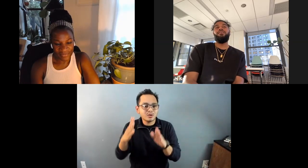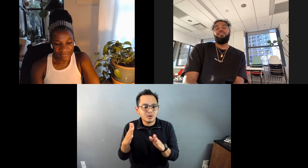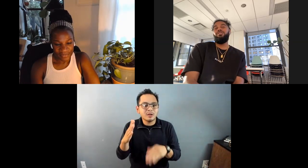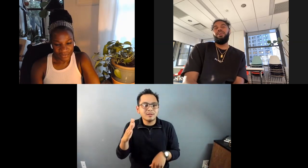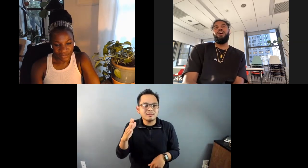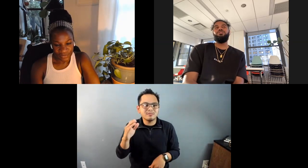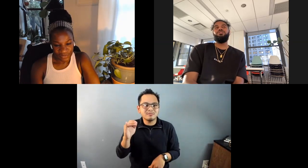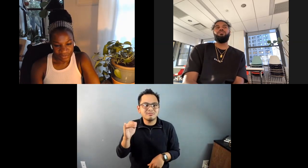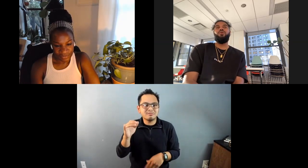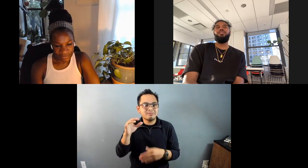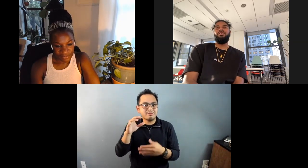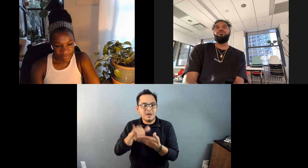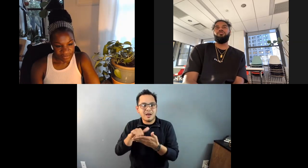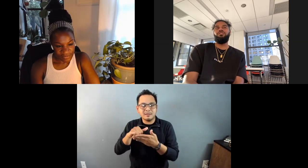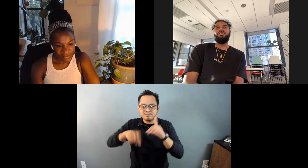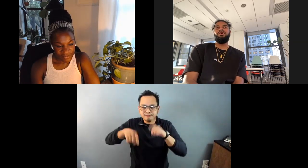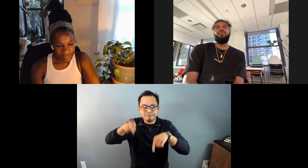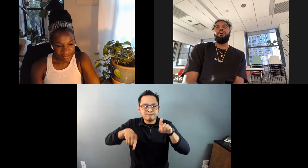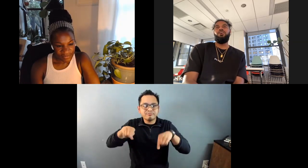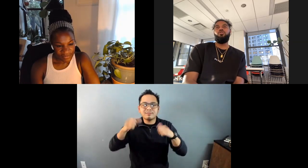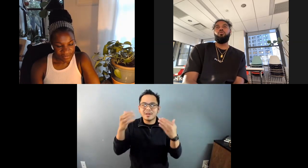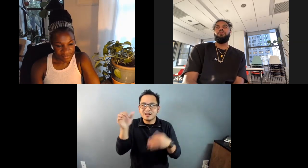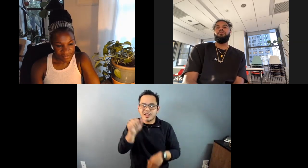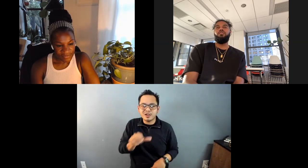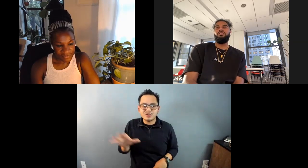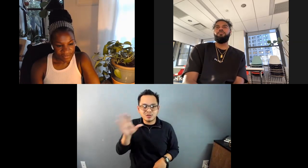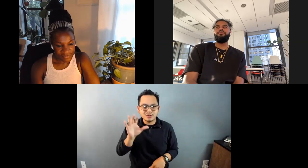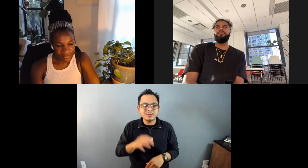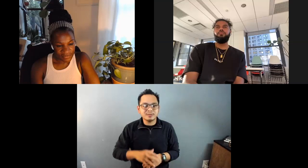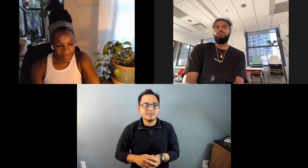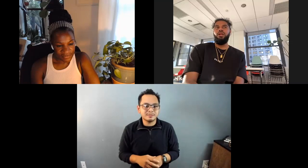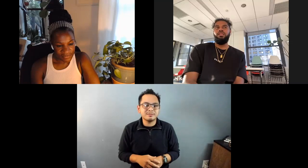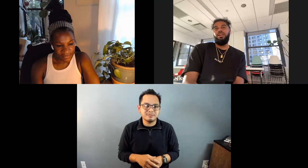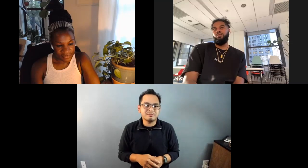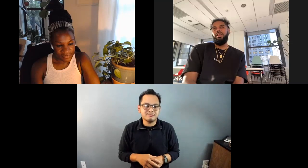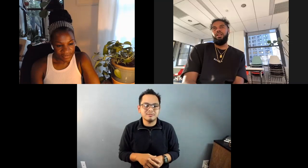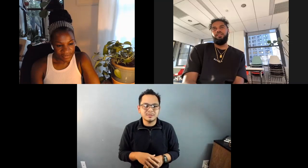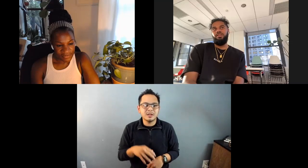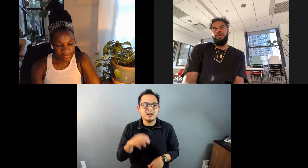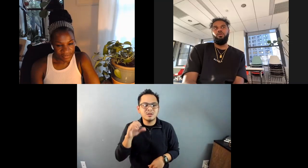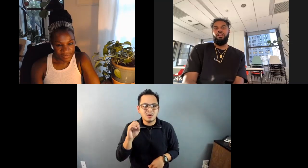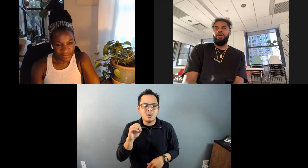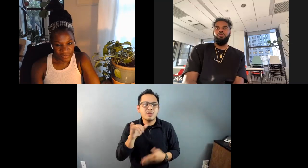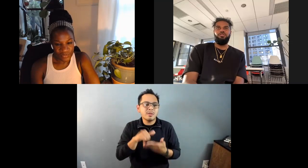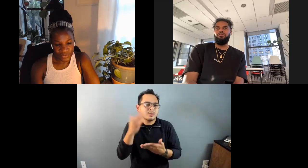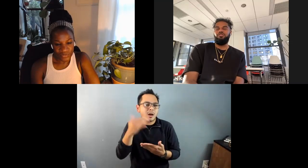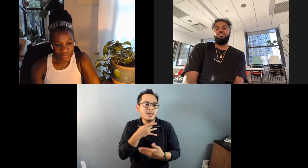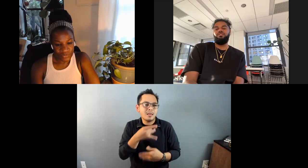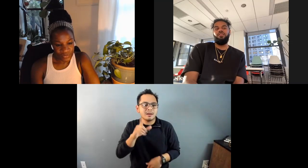just the immigrant experience is kind of like wanting to belong, but also bring a natural curiosity and like